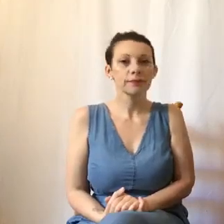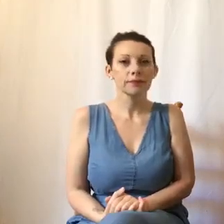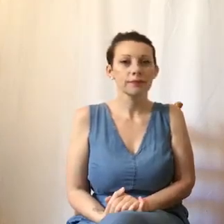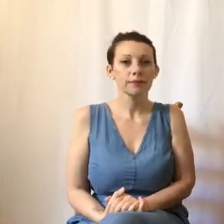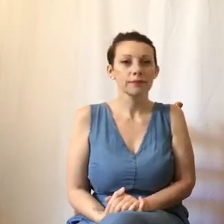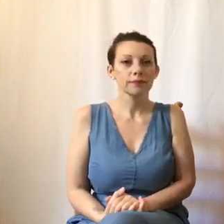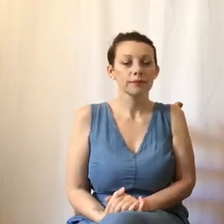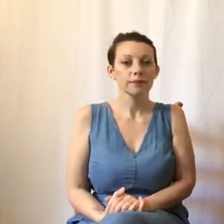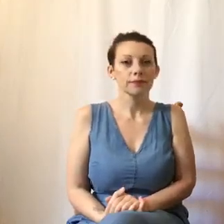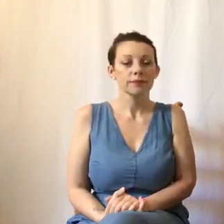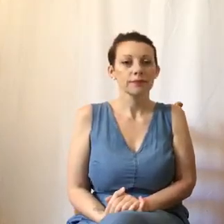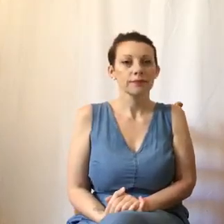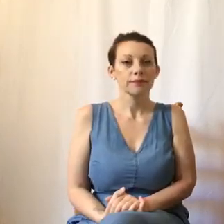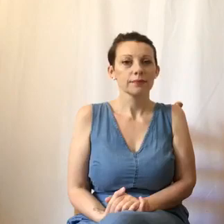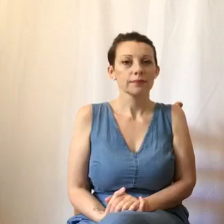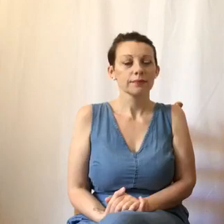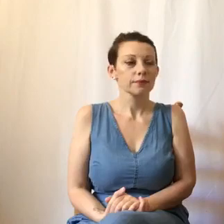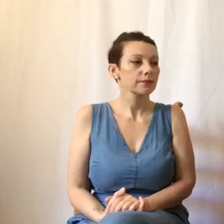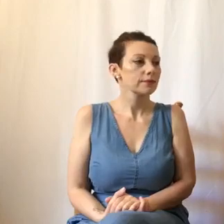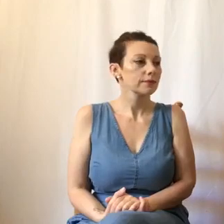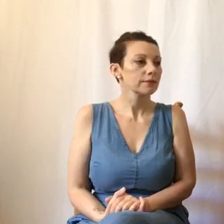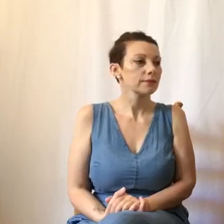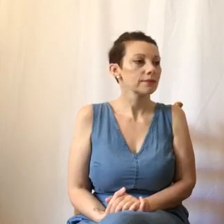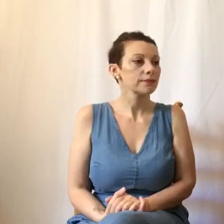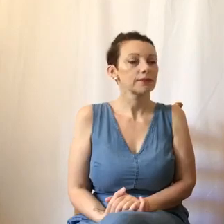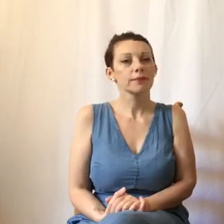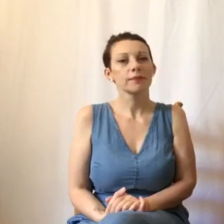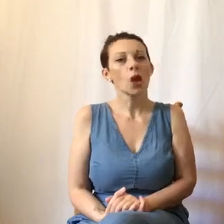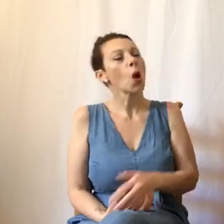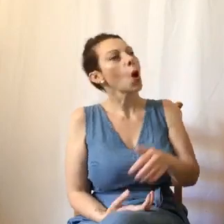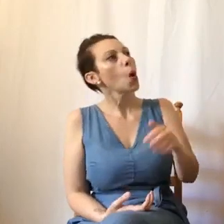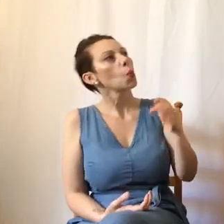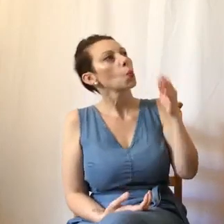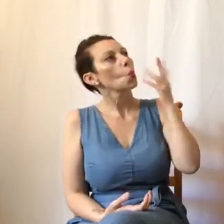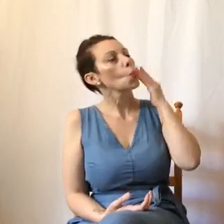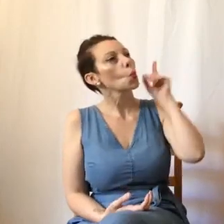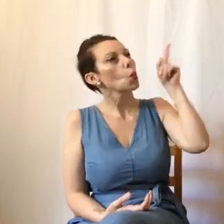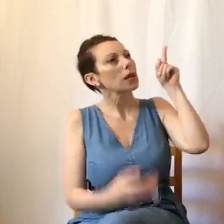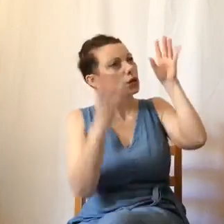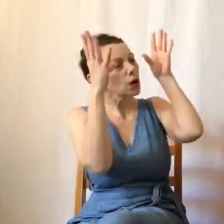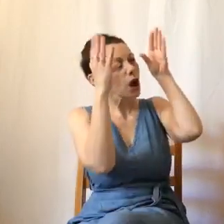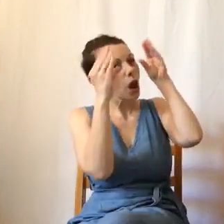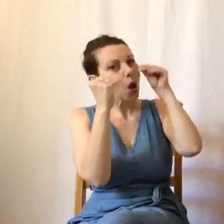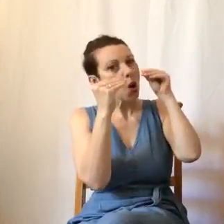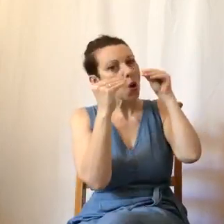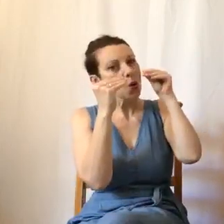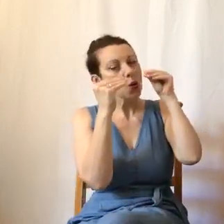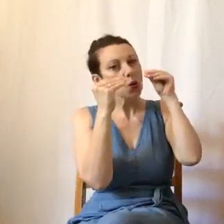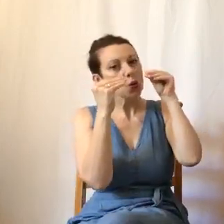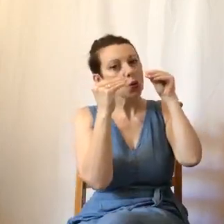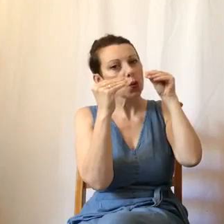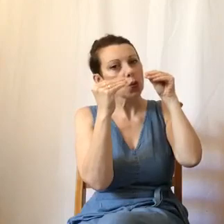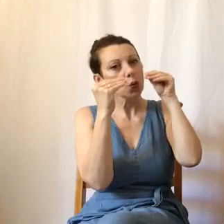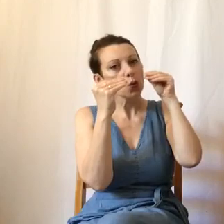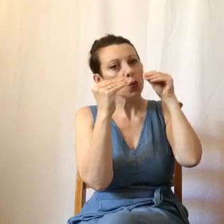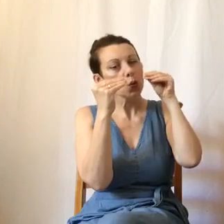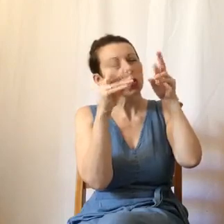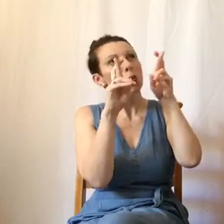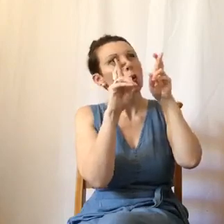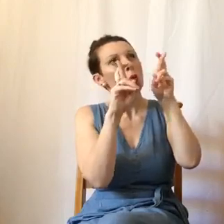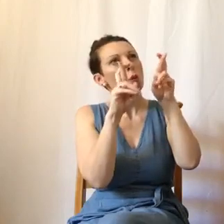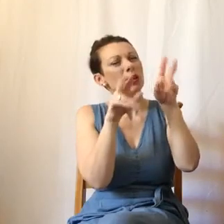When you close your eyes to sleep, is your wish always the same? To wake up